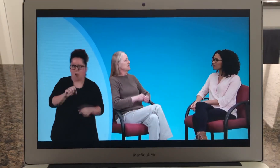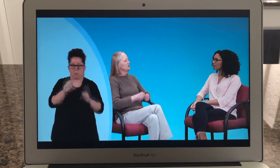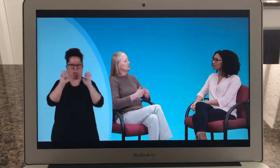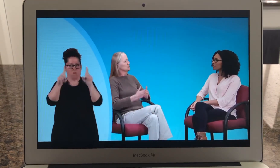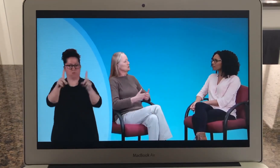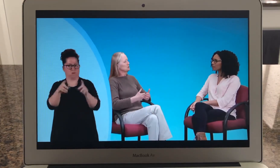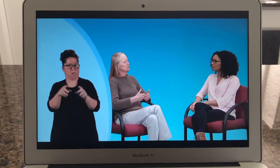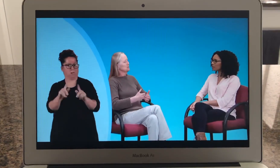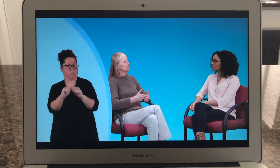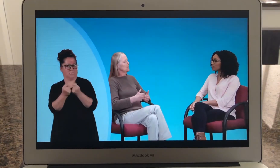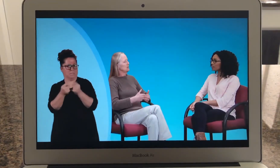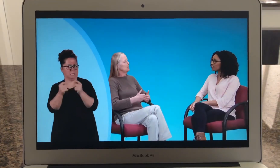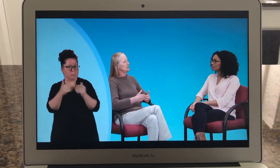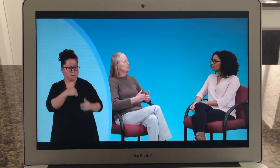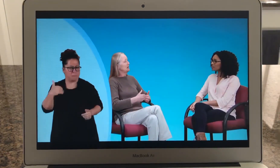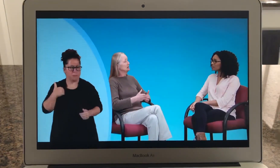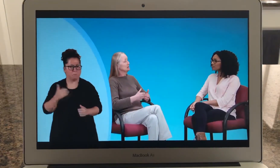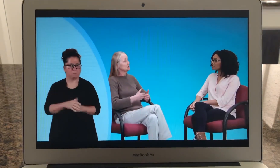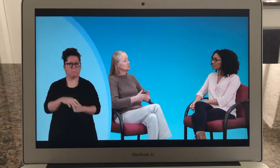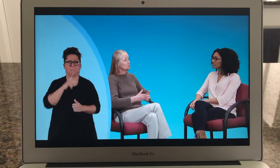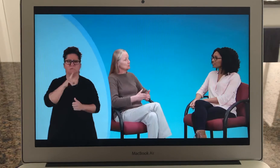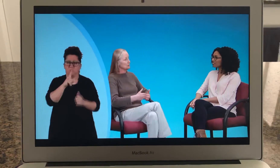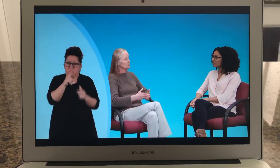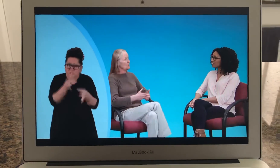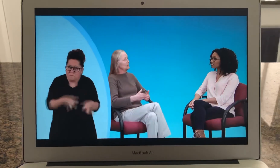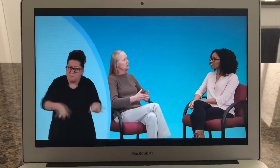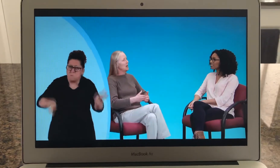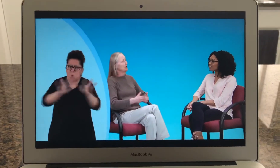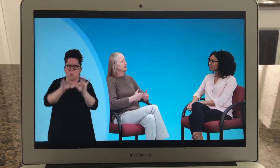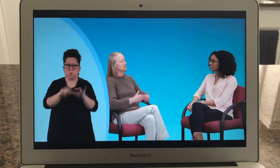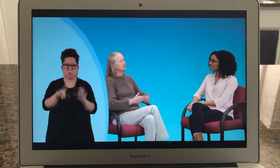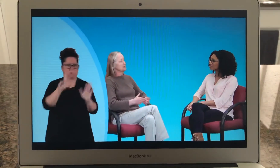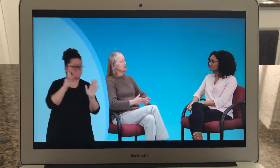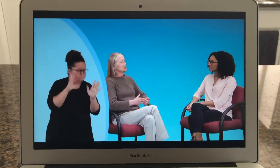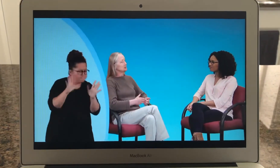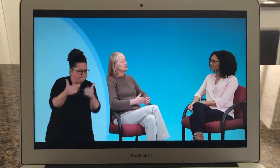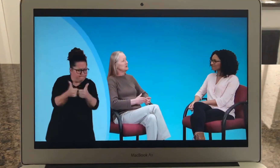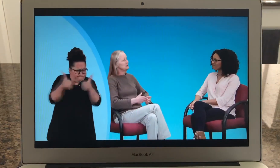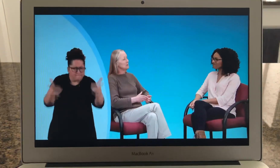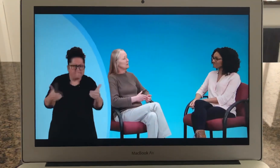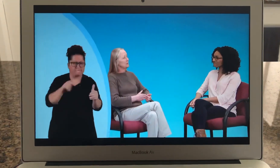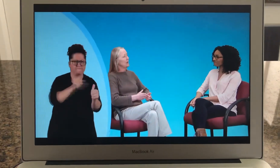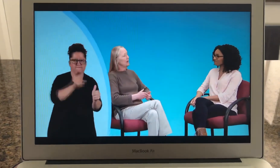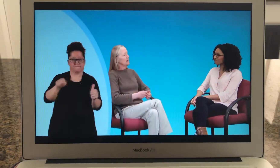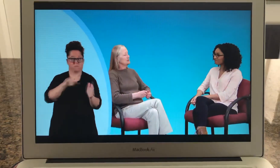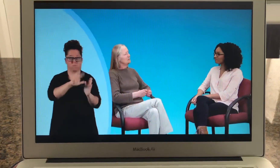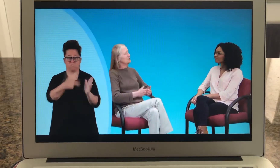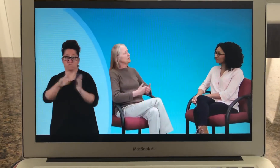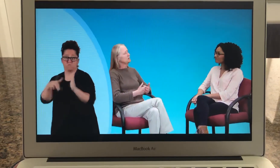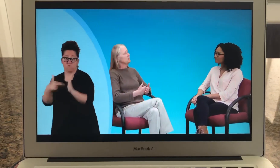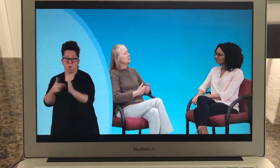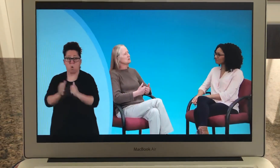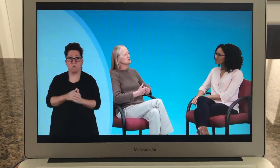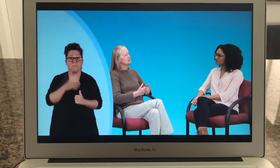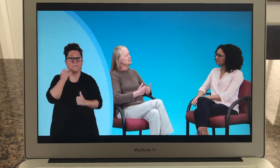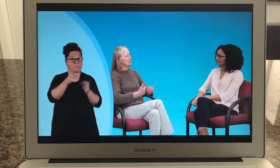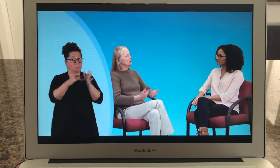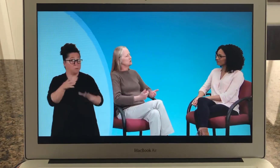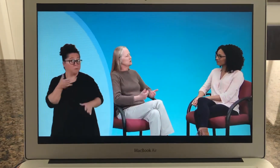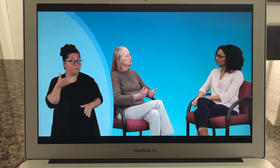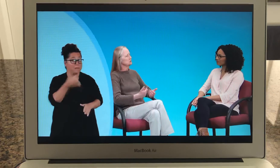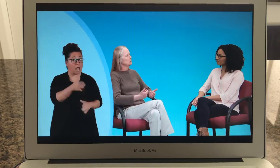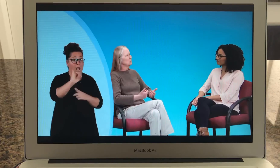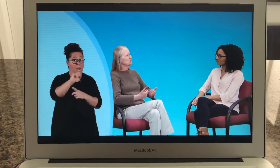an interpreter that was not an education team member, and it's really important to have those as separate